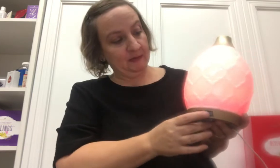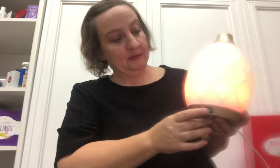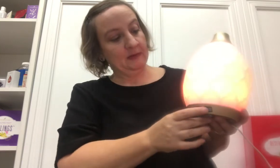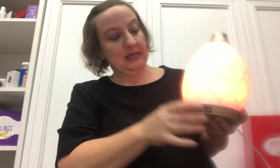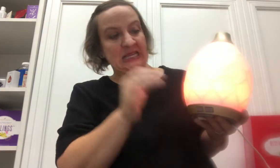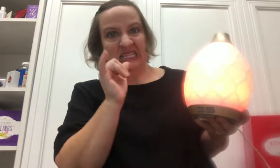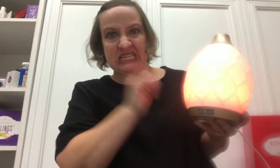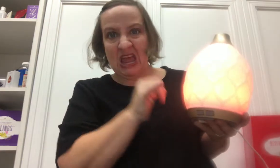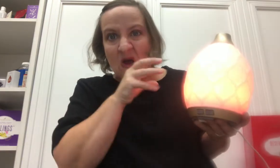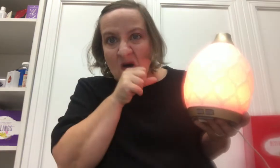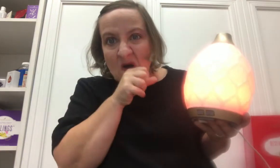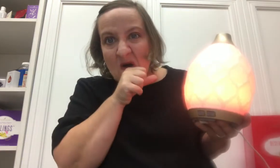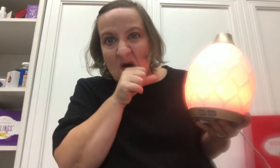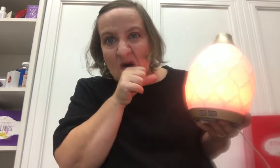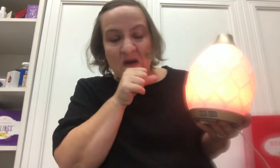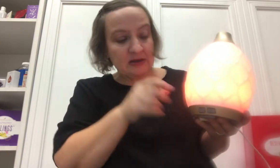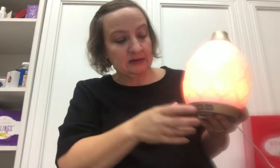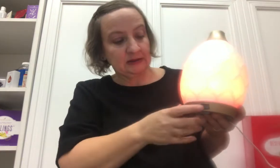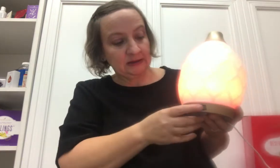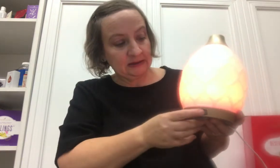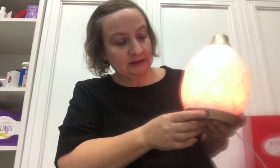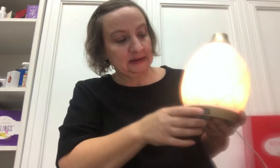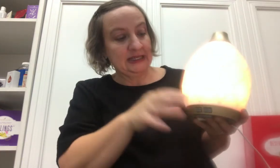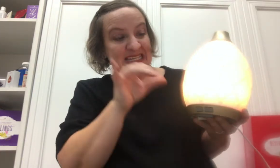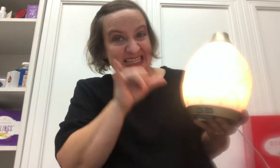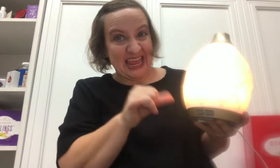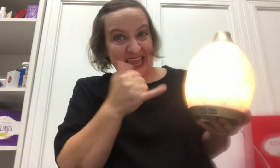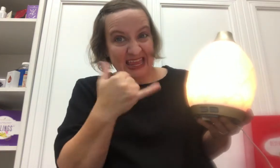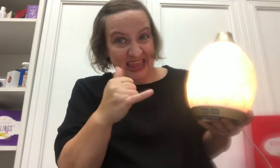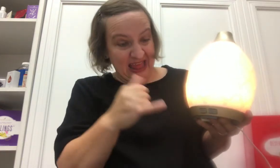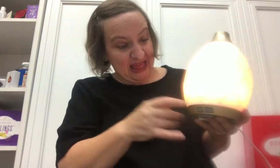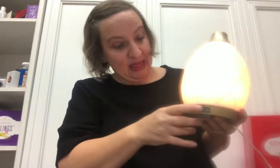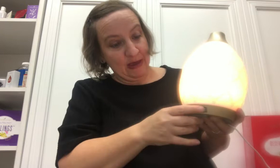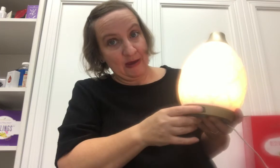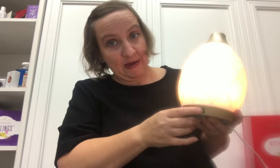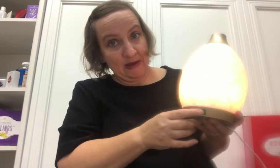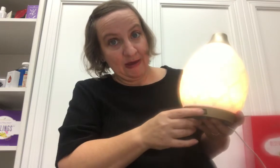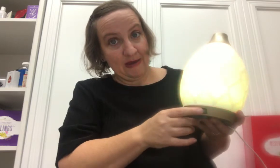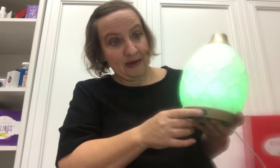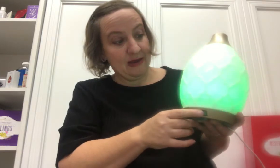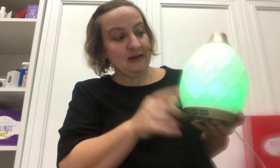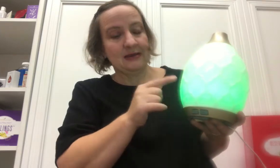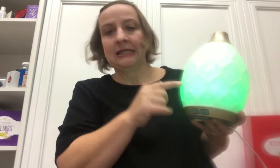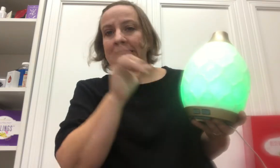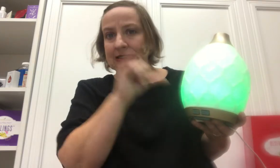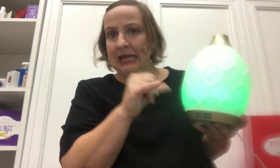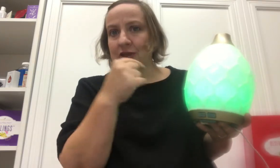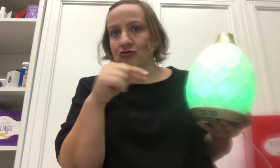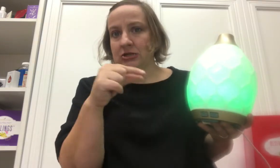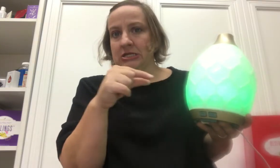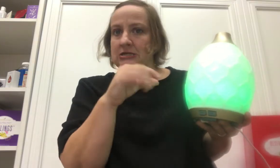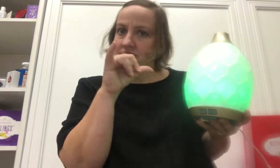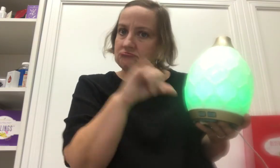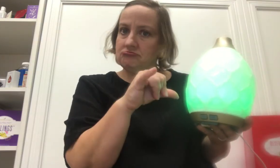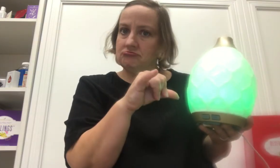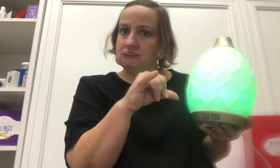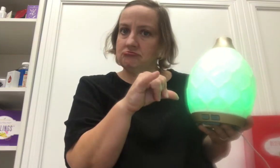for Valentine's Day. There you could keep it on orange, yellow, and there's green. So you could keep it on